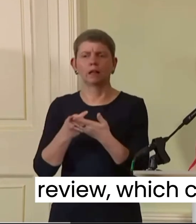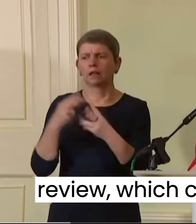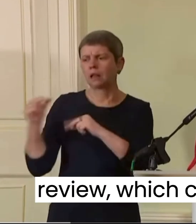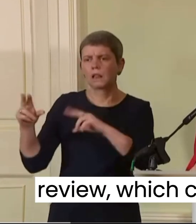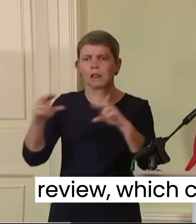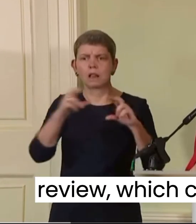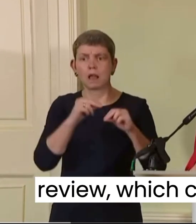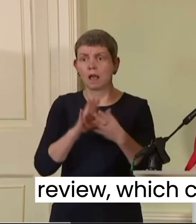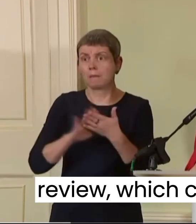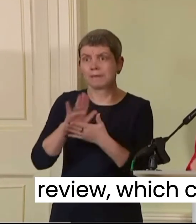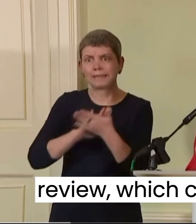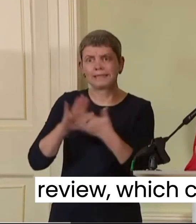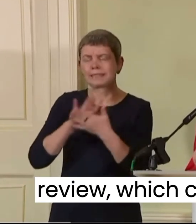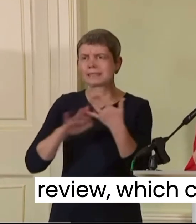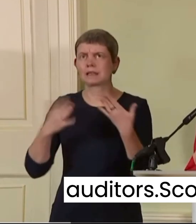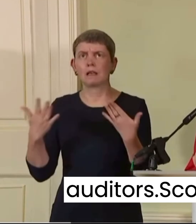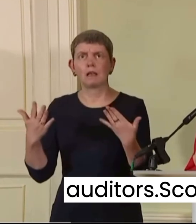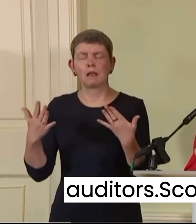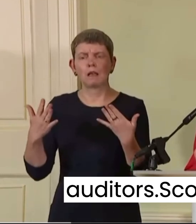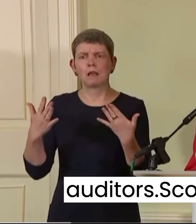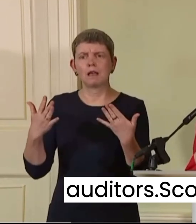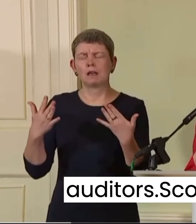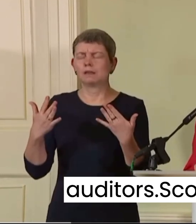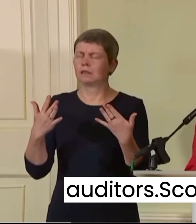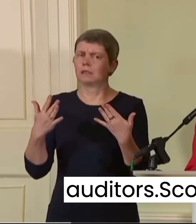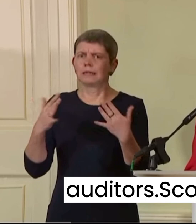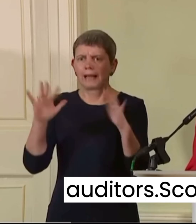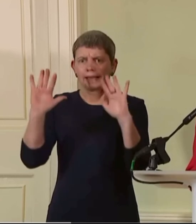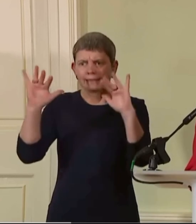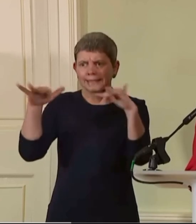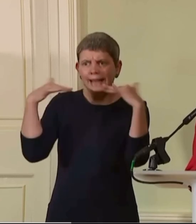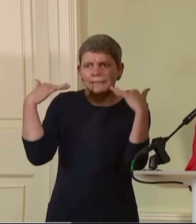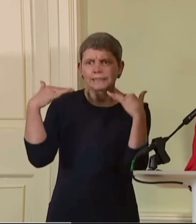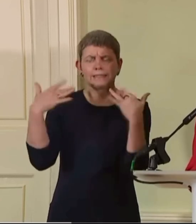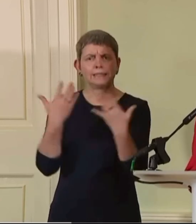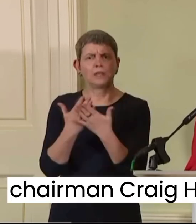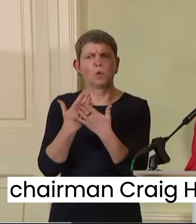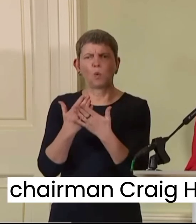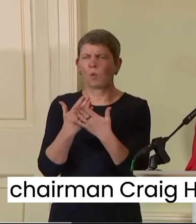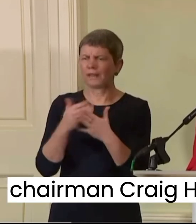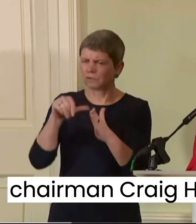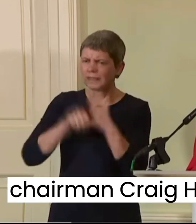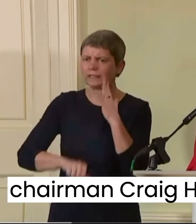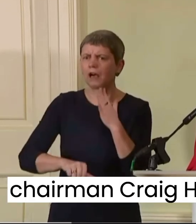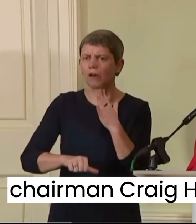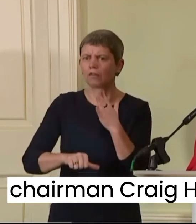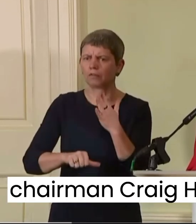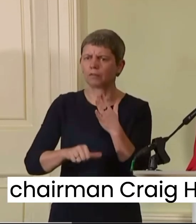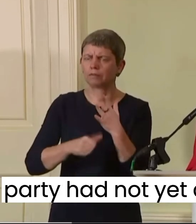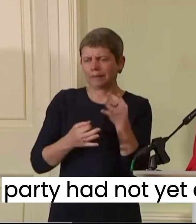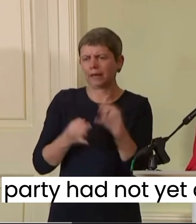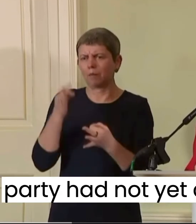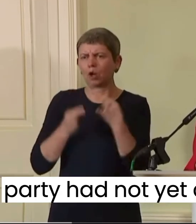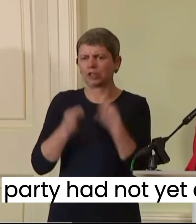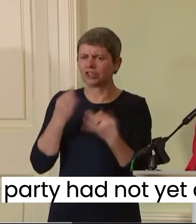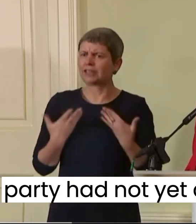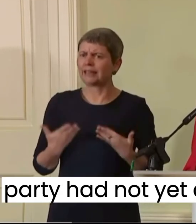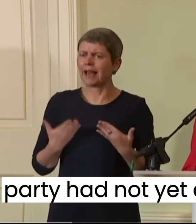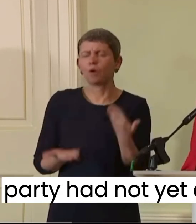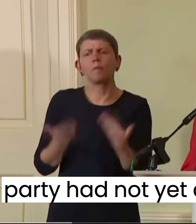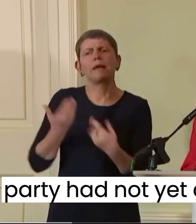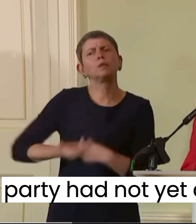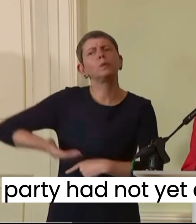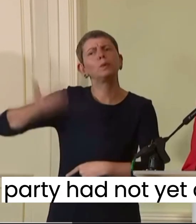the review, which could include forensic auditors. Scottish Conservative Chairman Craig Hoy questioned why the party had not